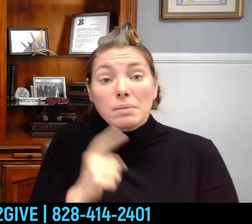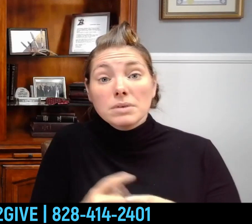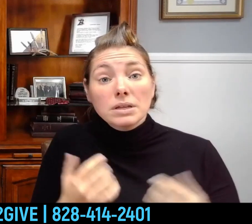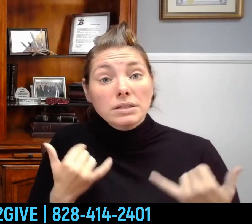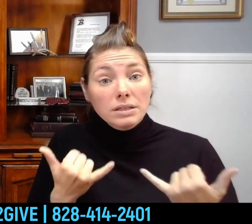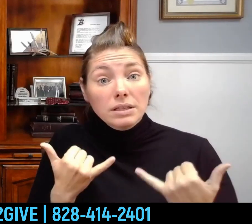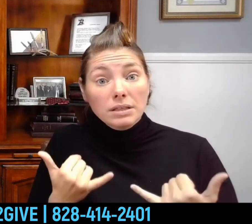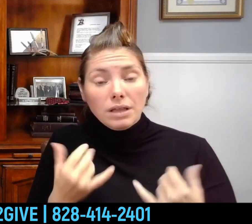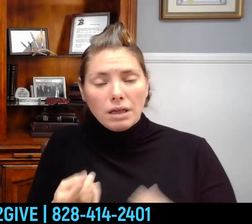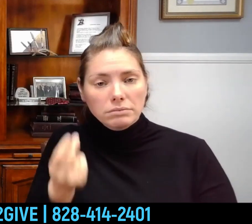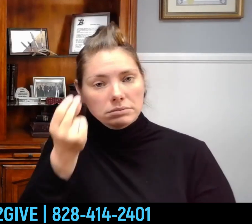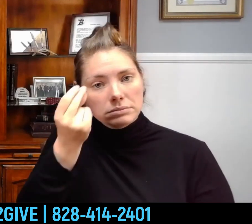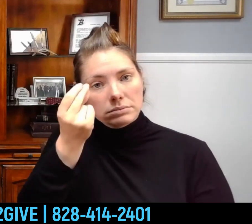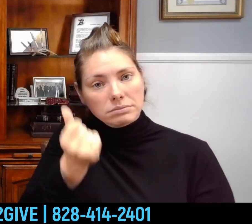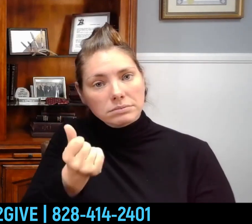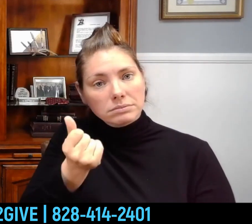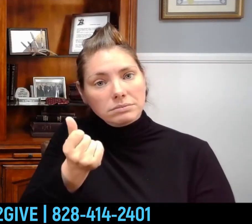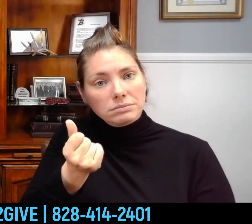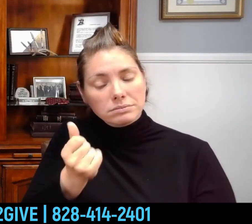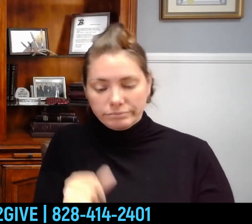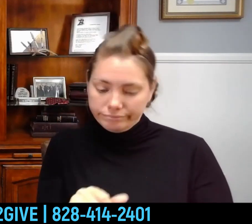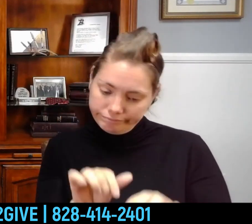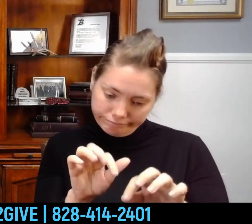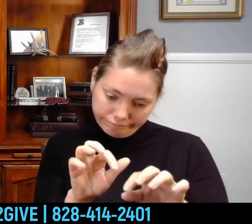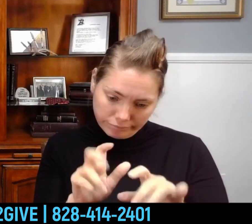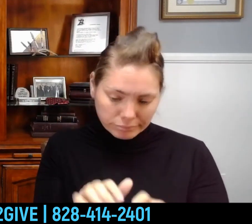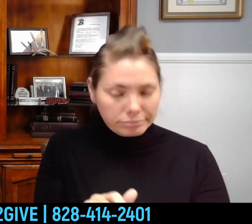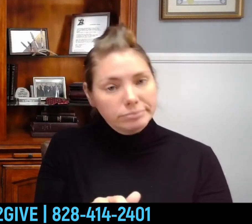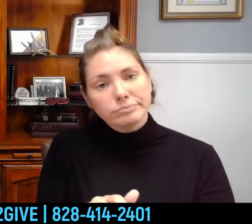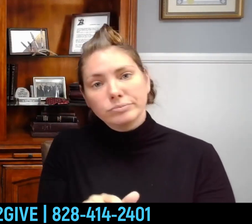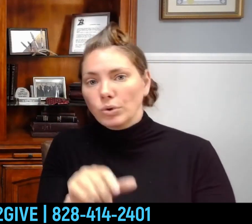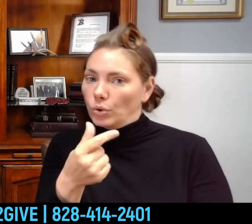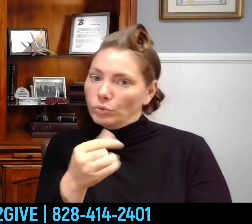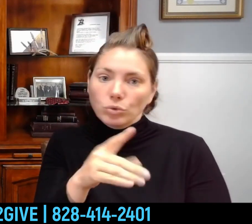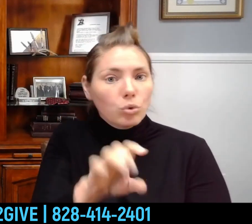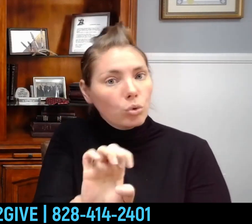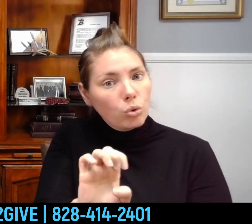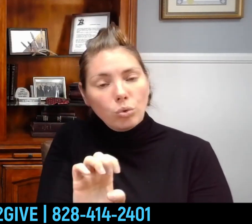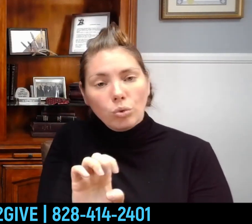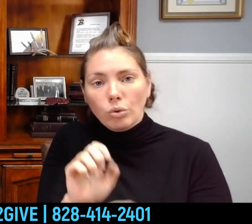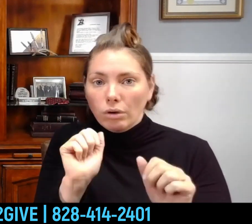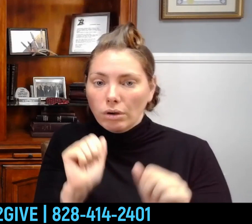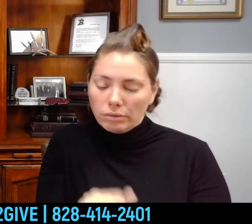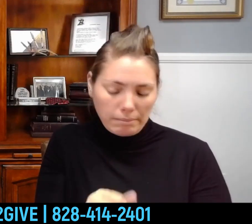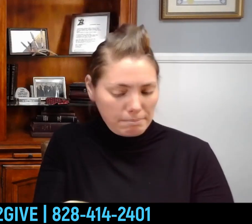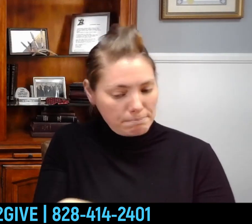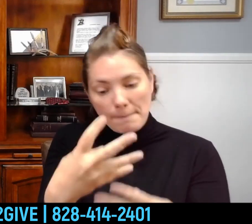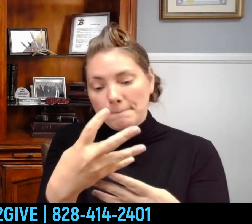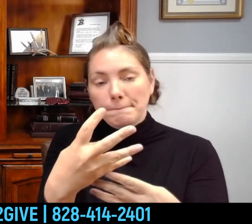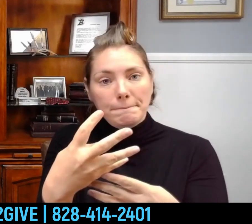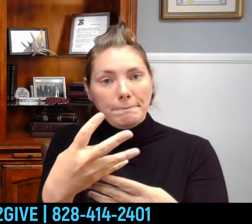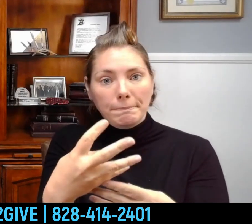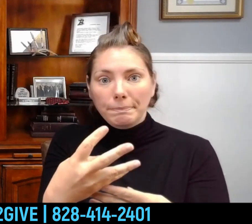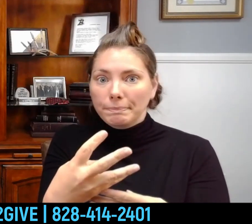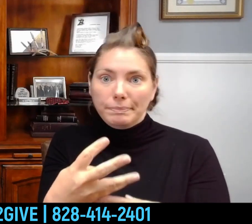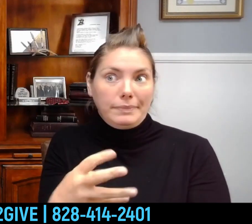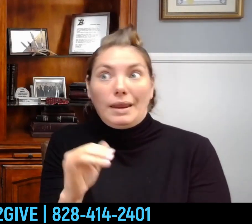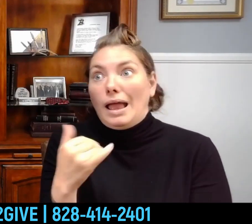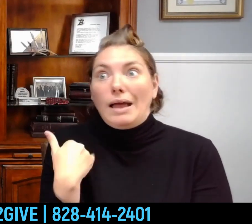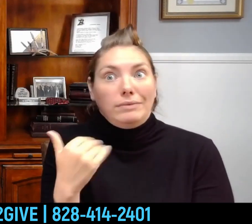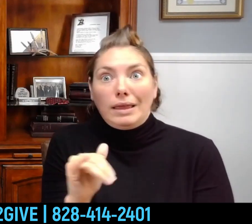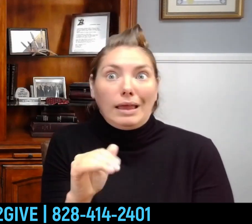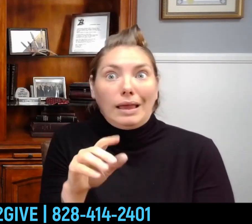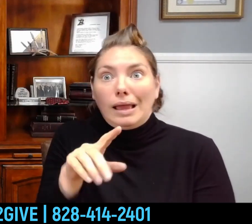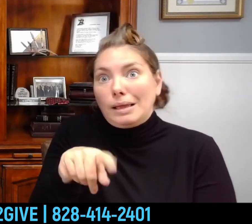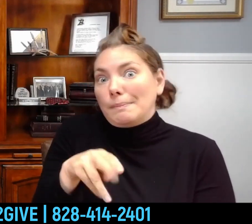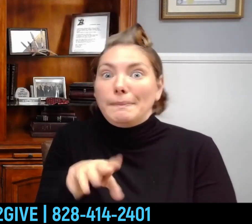today, all it takes is just a few seconds and Google, and you can have you a doctorate's degree, or so